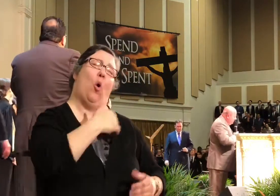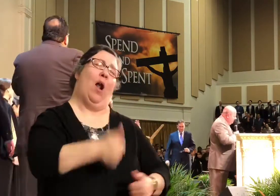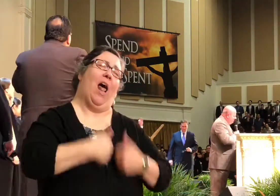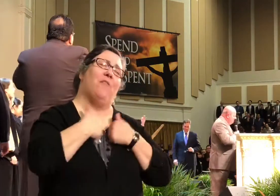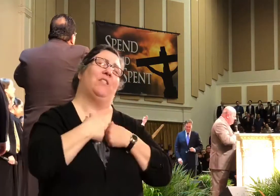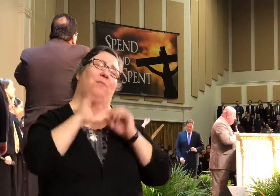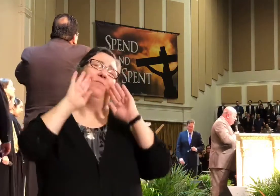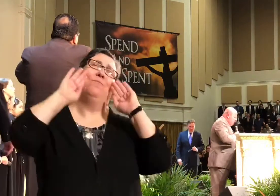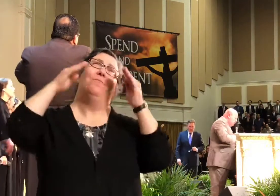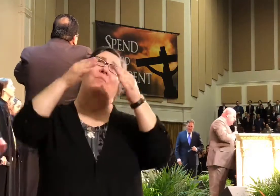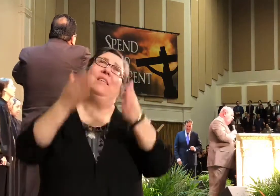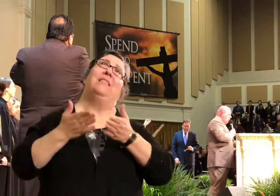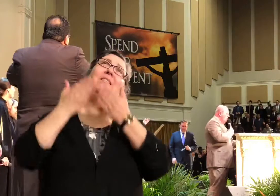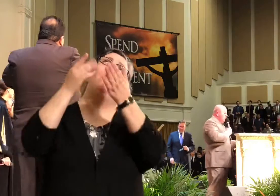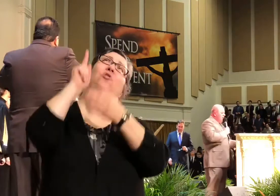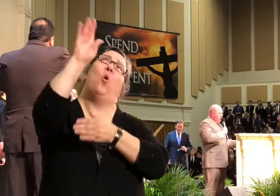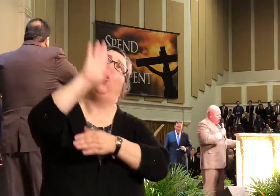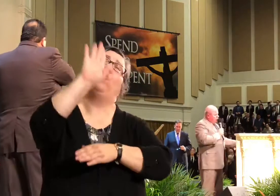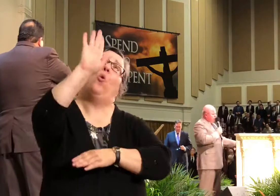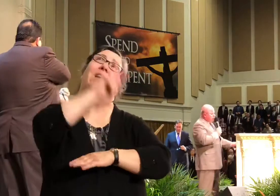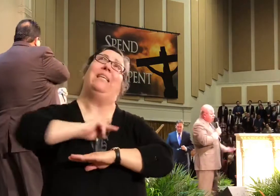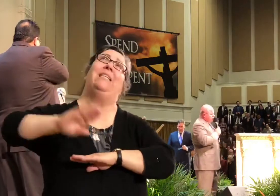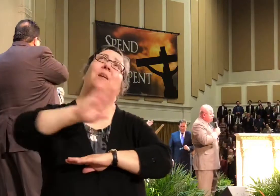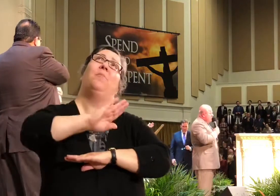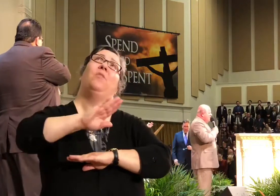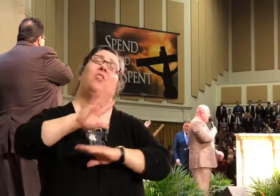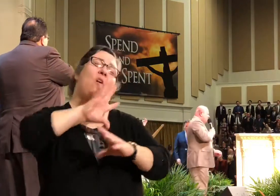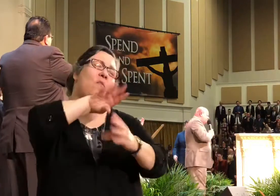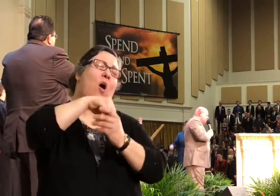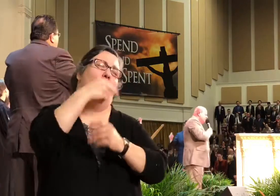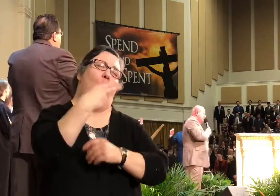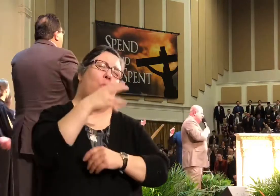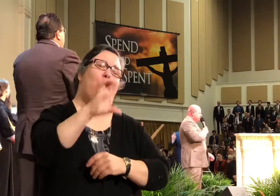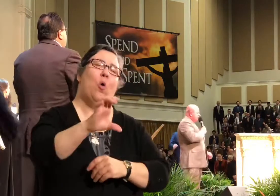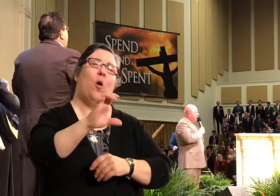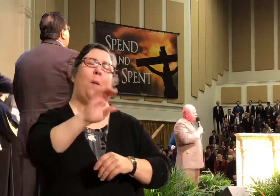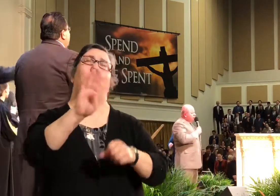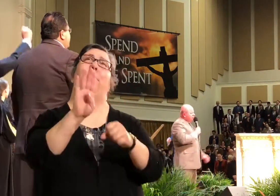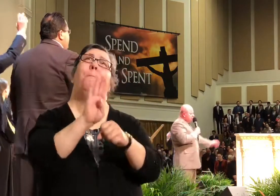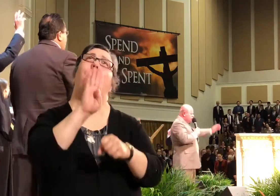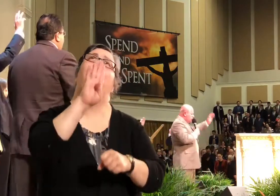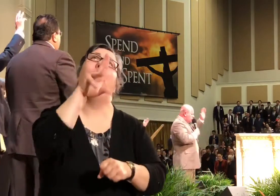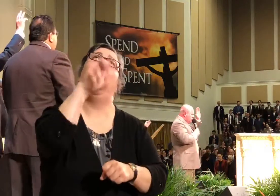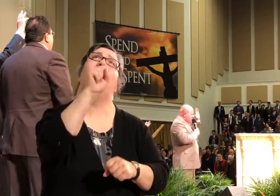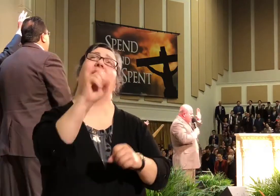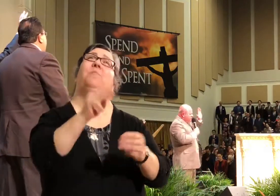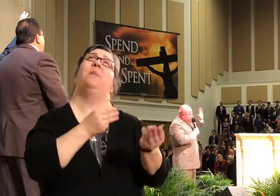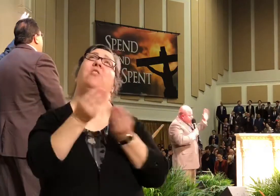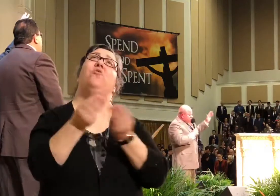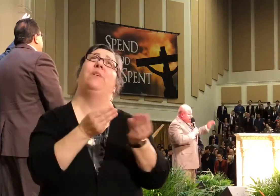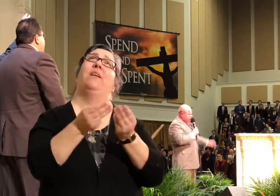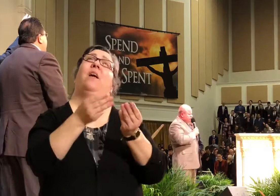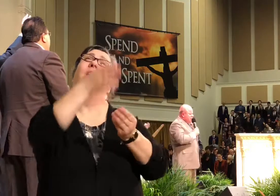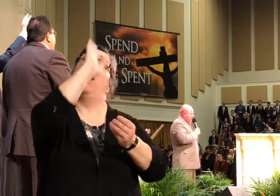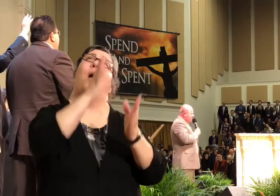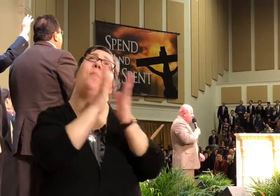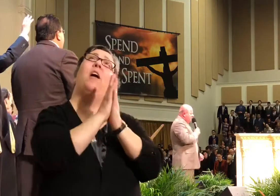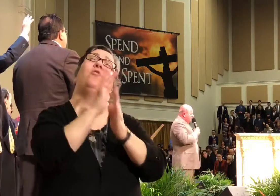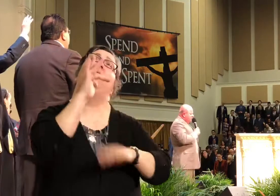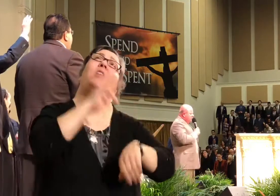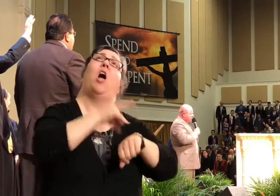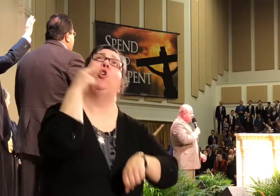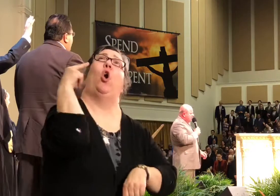your kingdom. Hope Corps, the local church, bus ministry. God, you touch her. In Jesus'